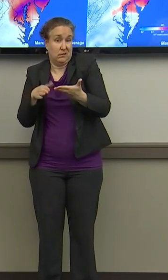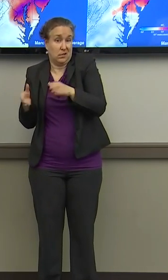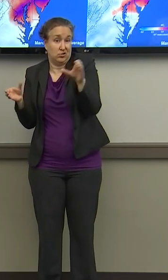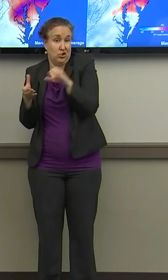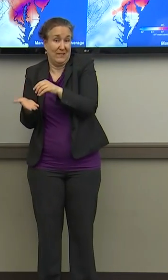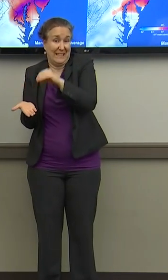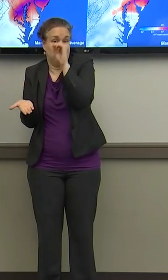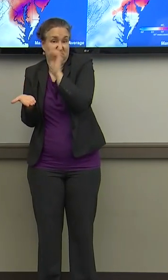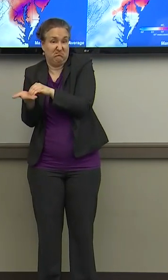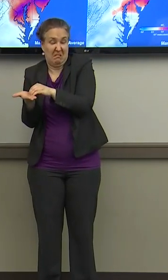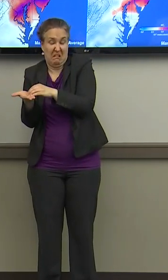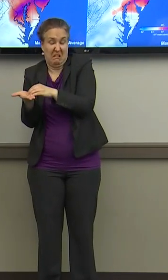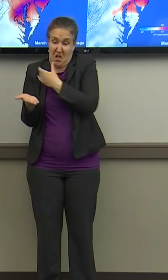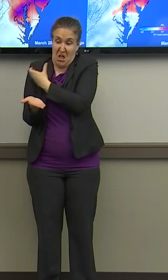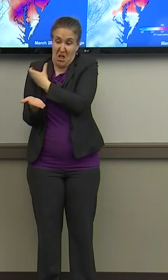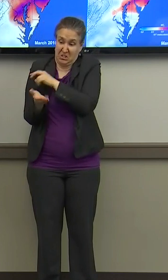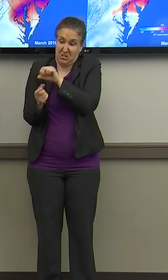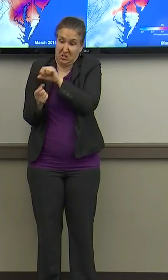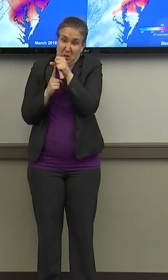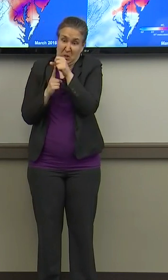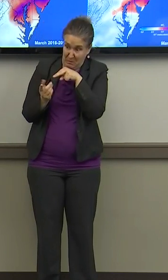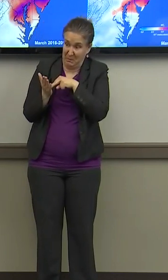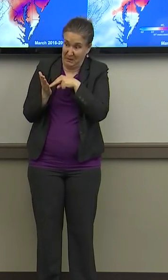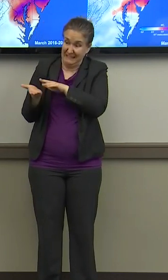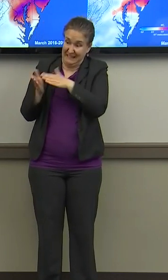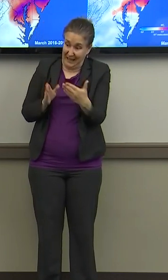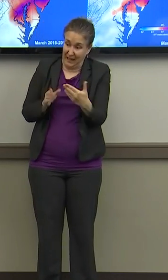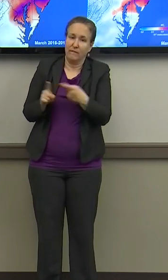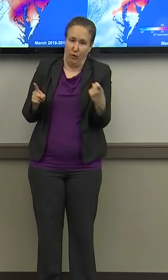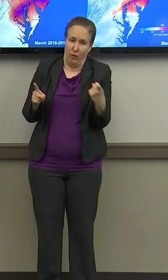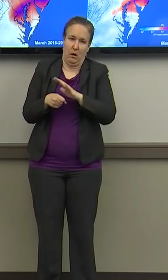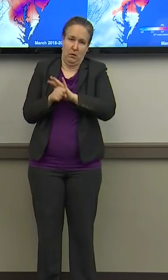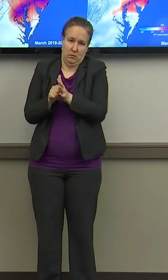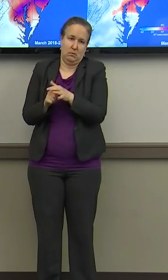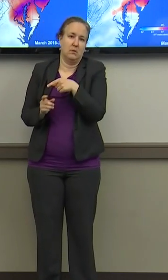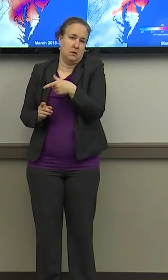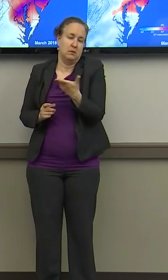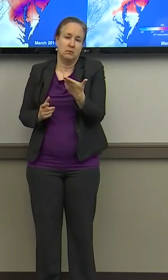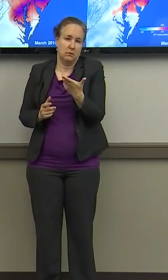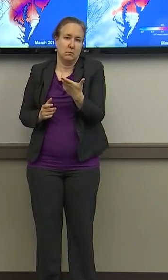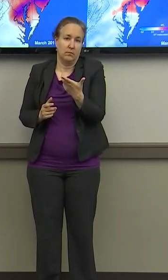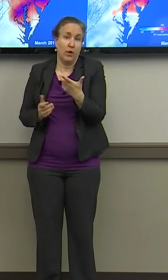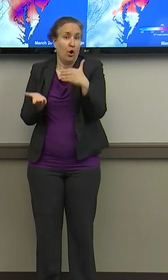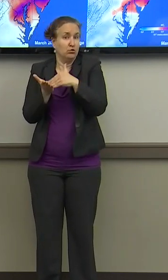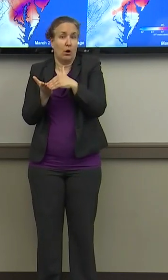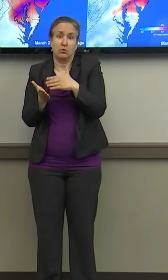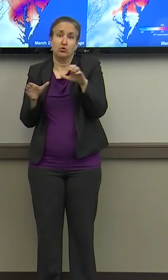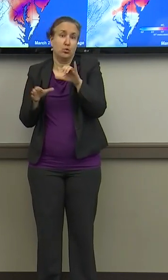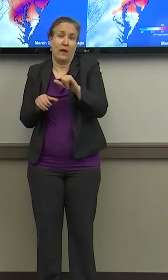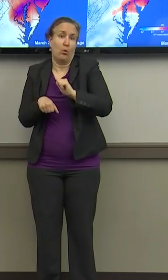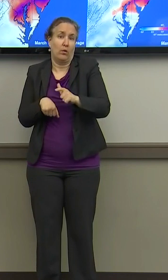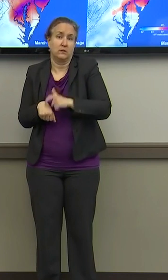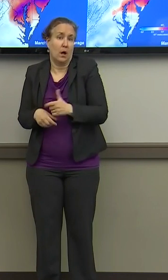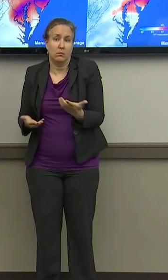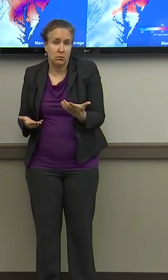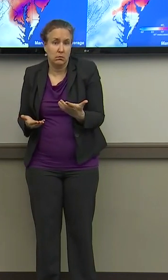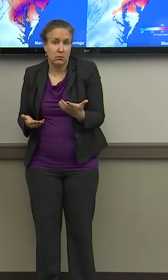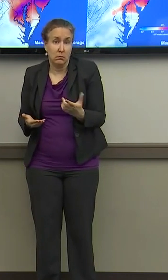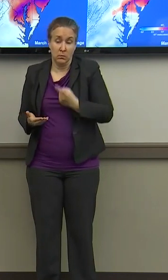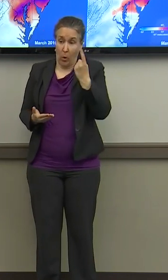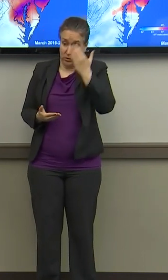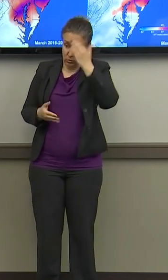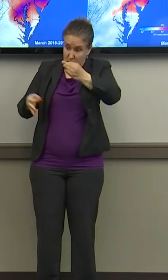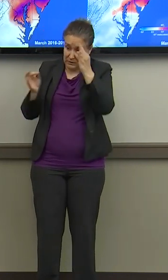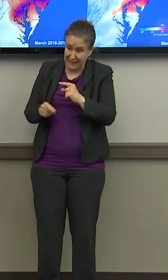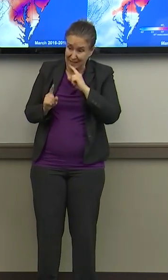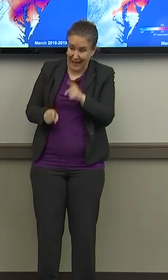certificate felt that the clinical situation was consistent with COVID-19. Doctors do that all the time. We don't always know for